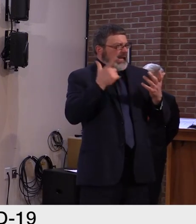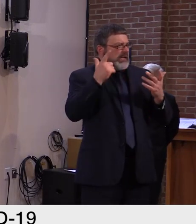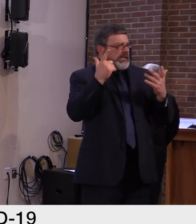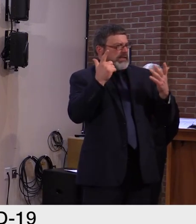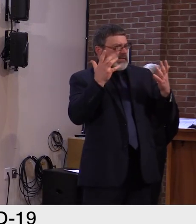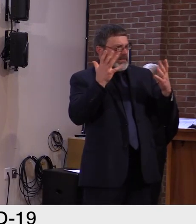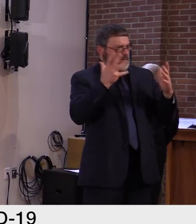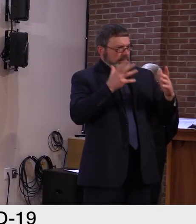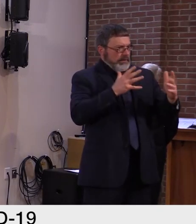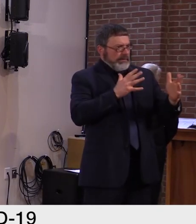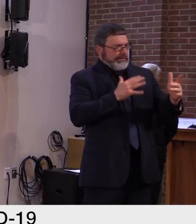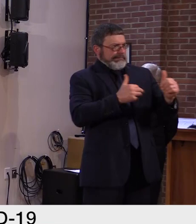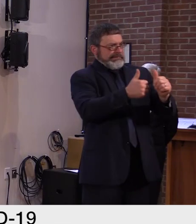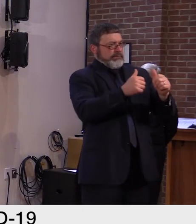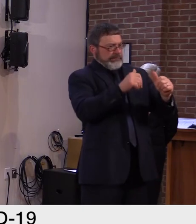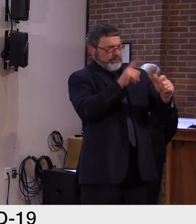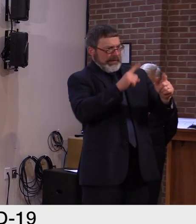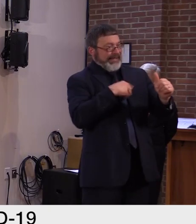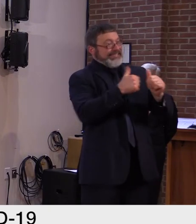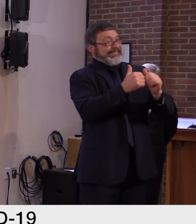Levine.